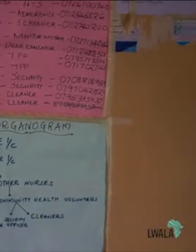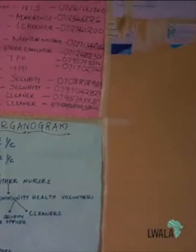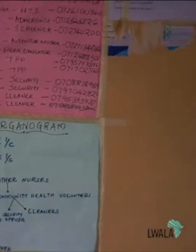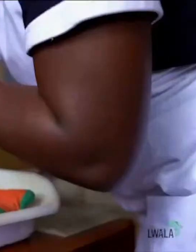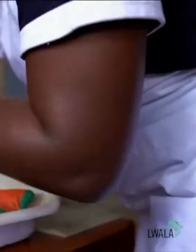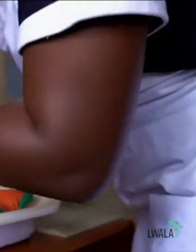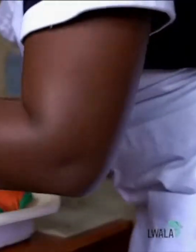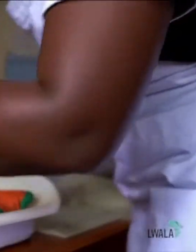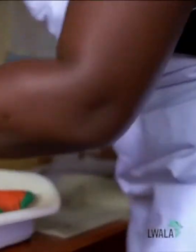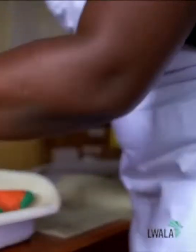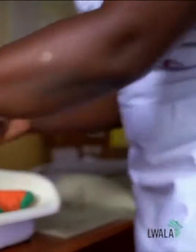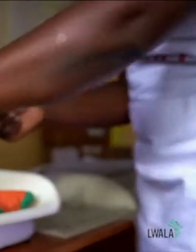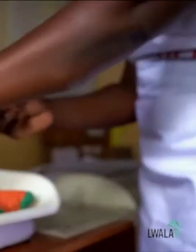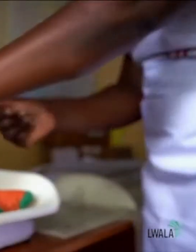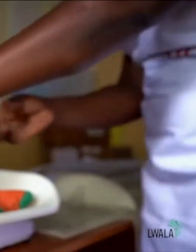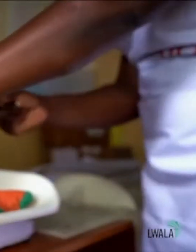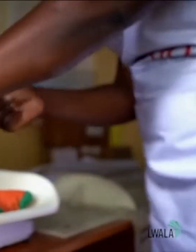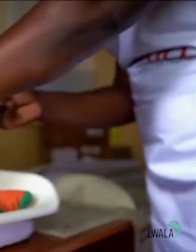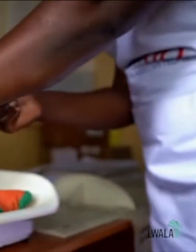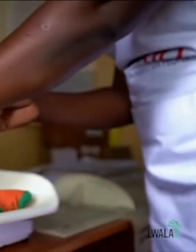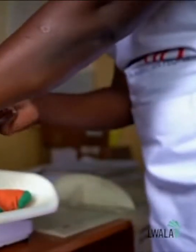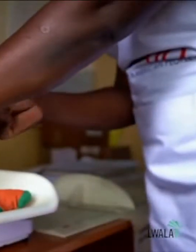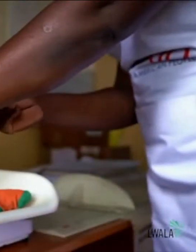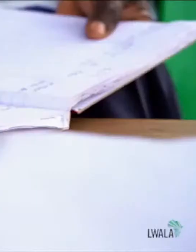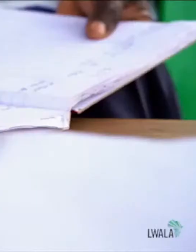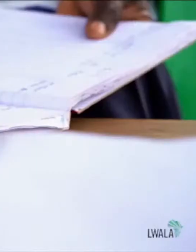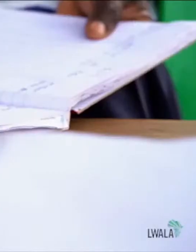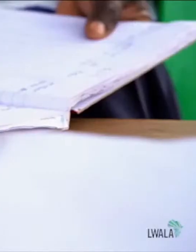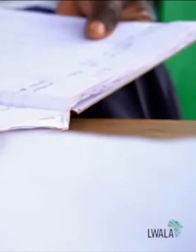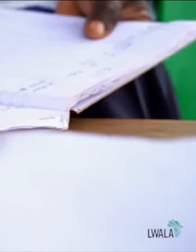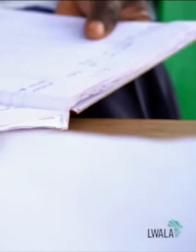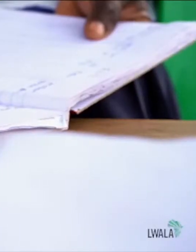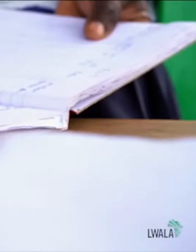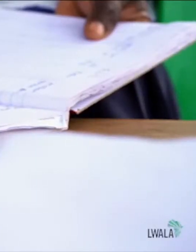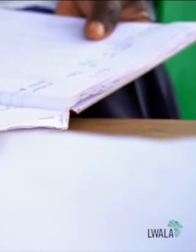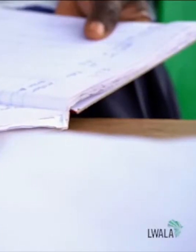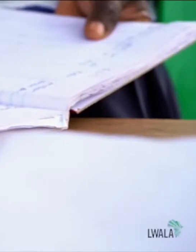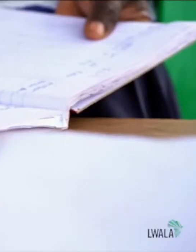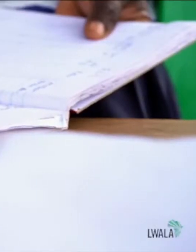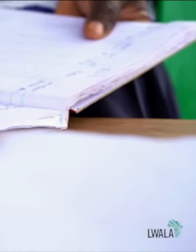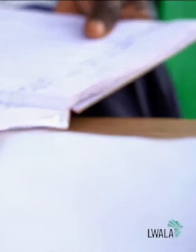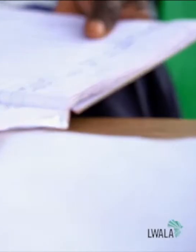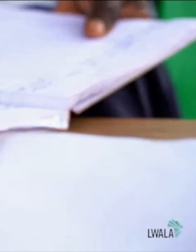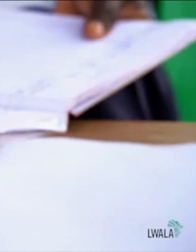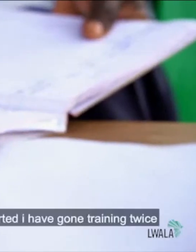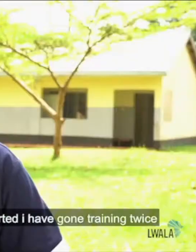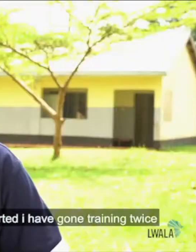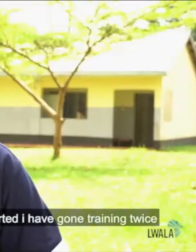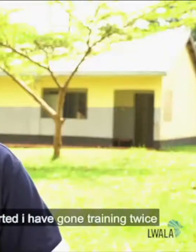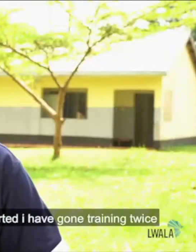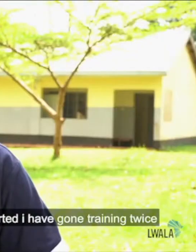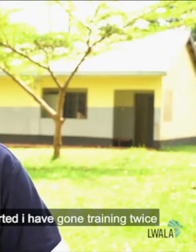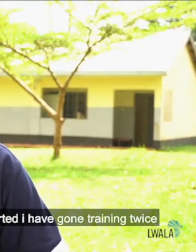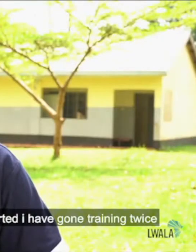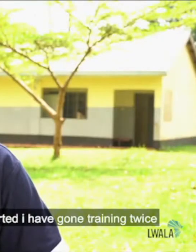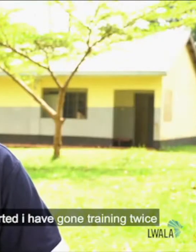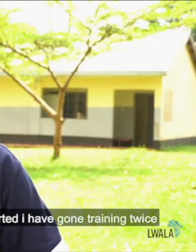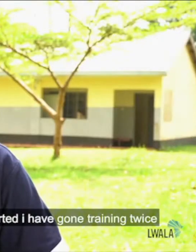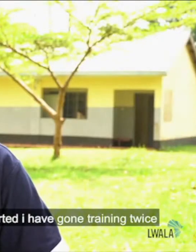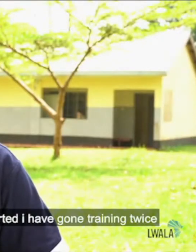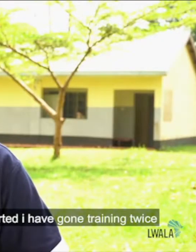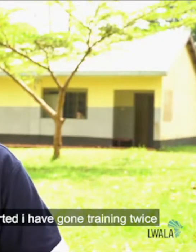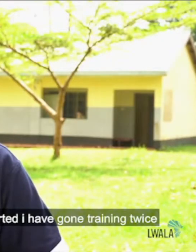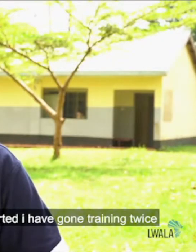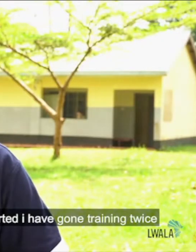this model that Lola implements a robust ECD program based on WHO's Nurturing Care Framework. The ECD program, when